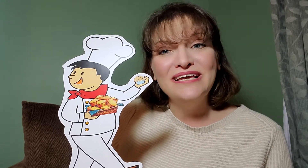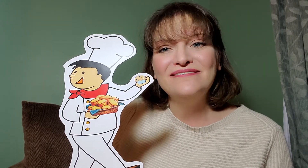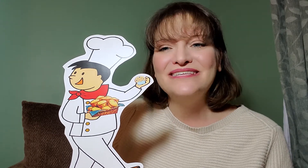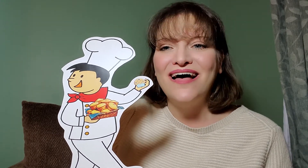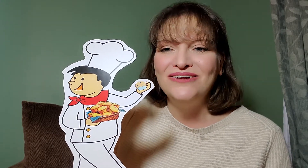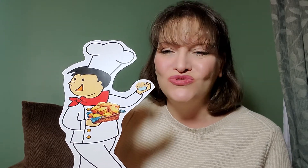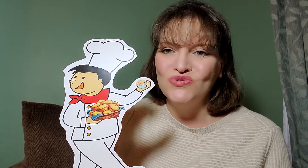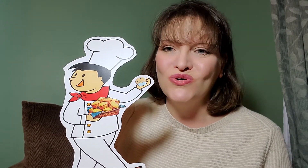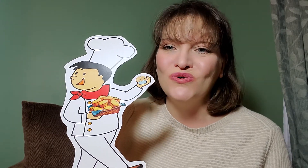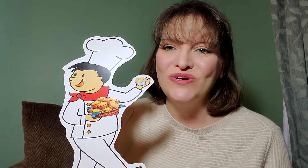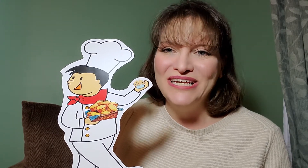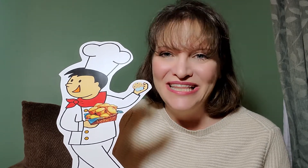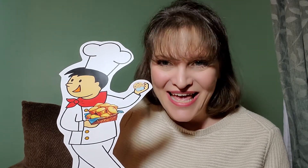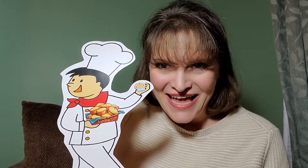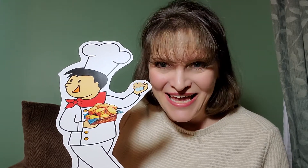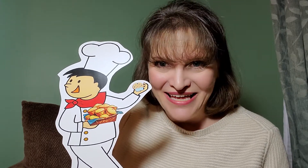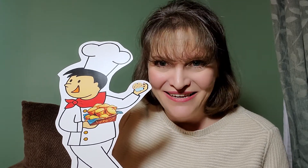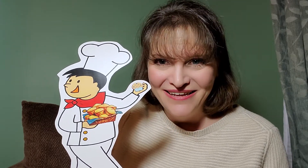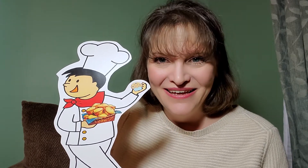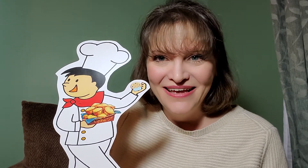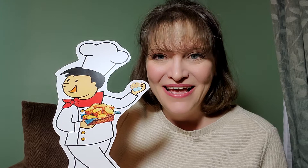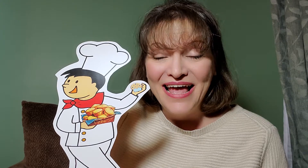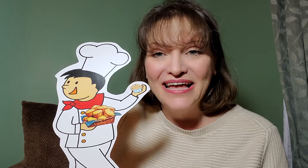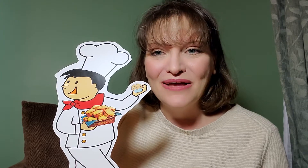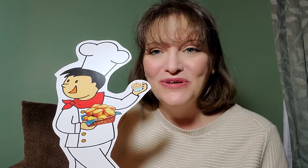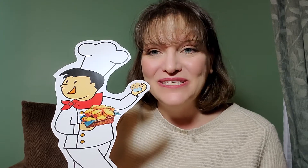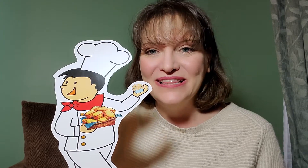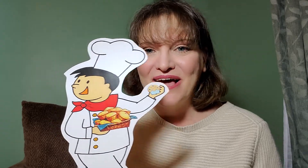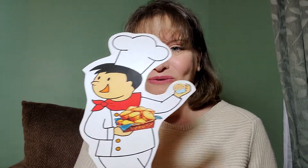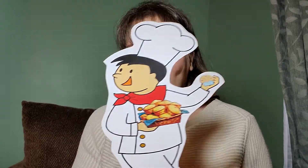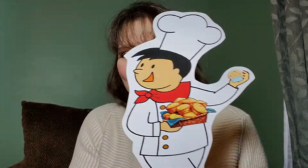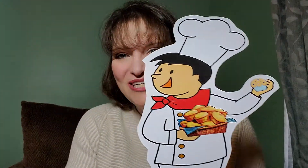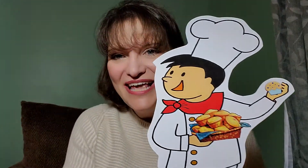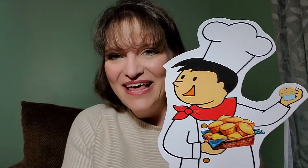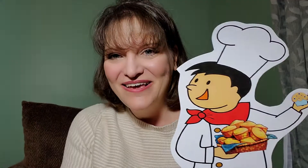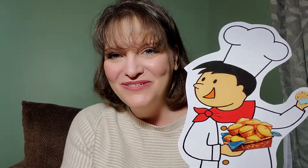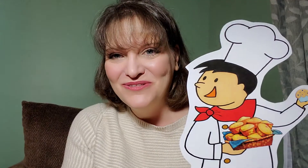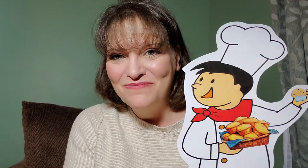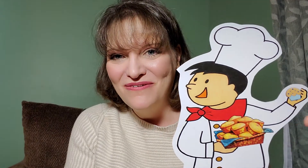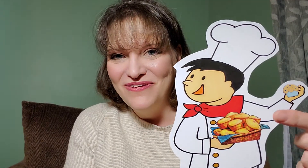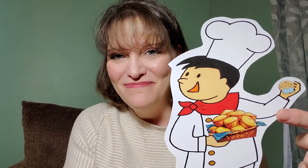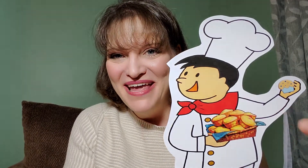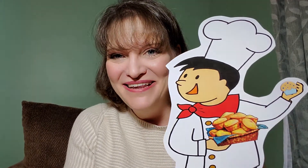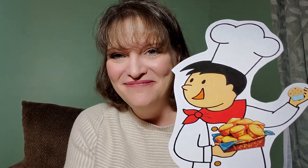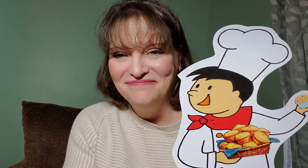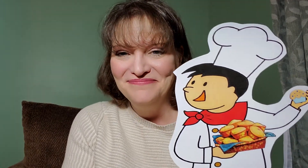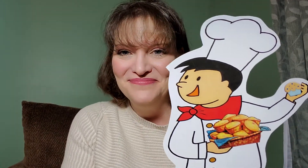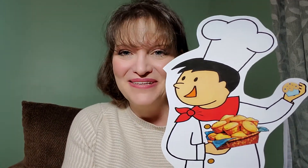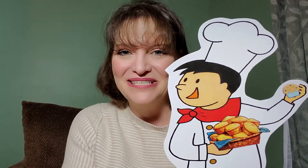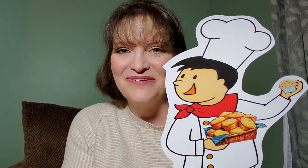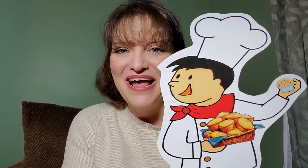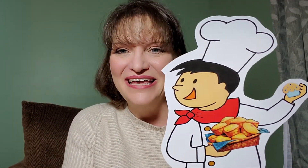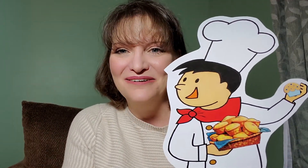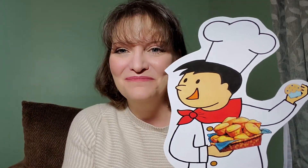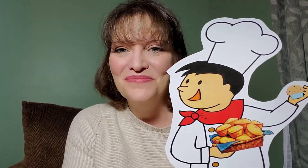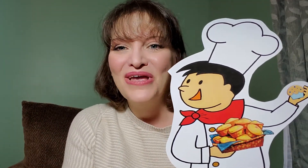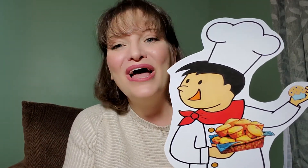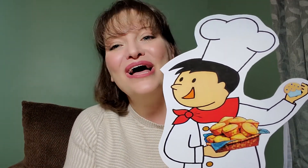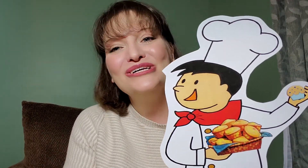lives on Drury Lane. Can we sing that all together to the Muffin Man? Let's try it.